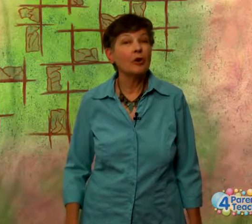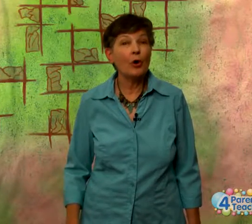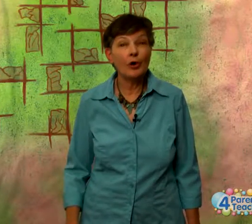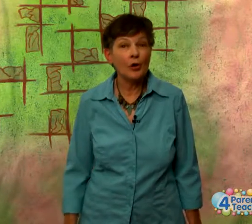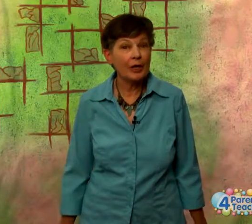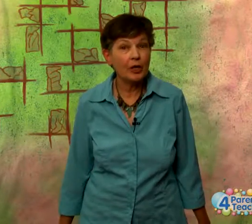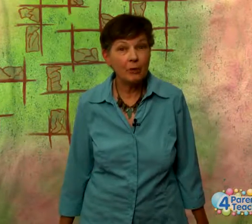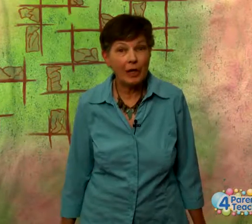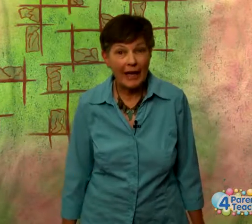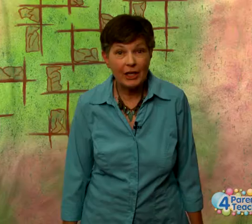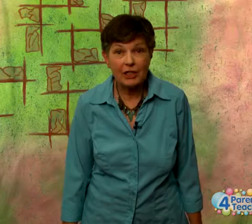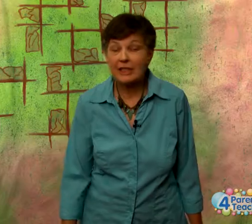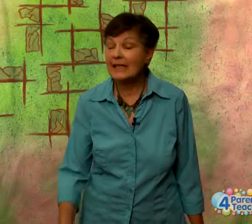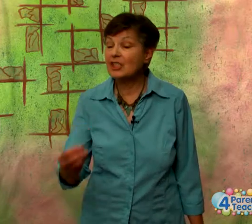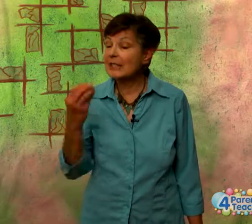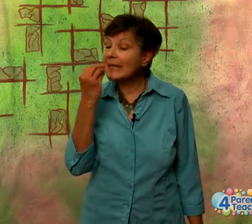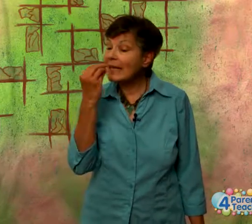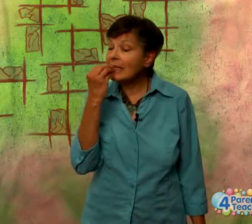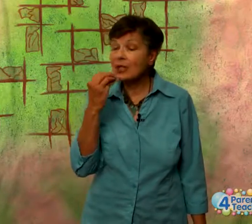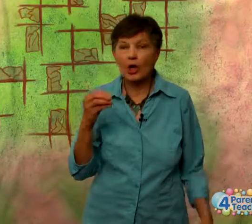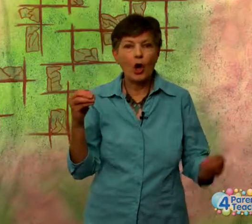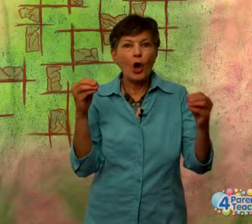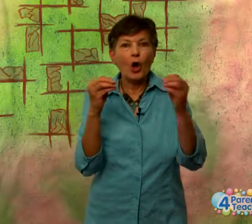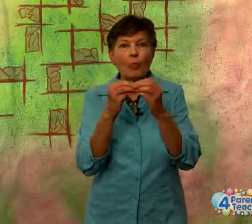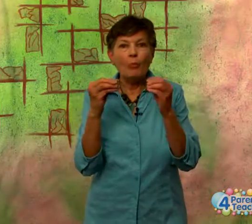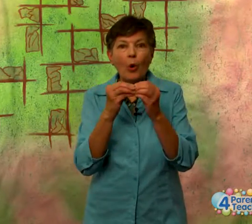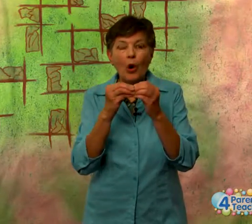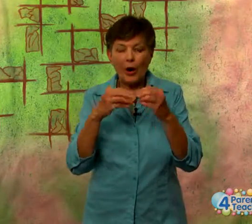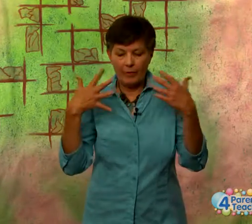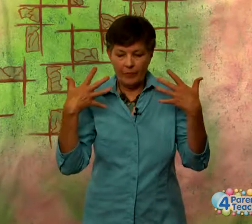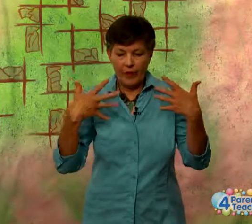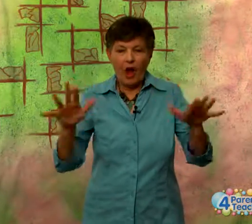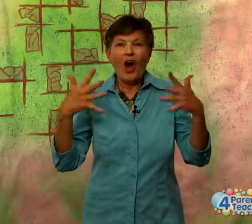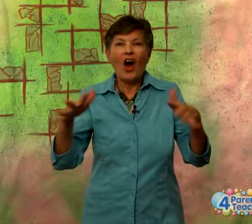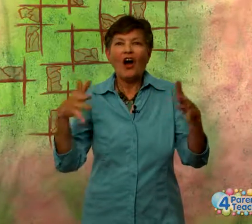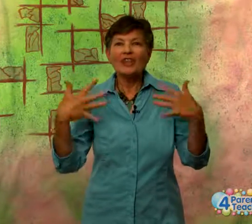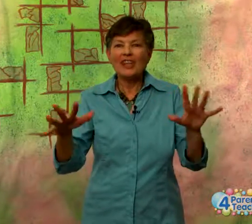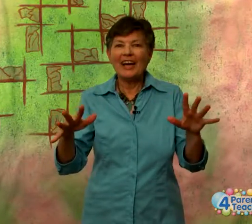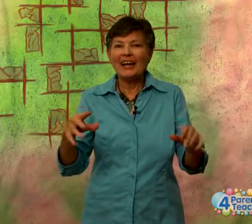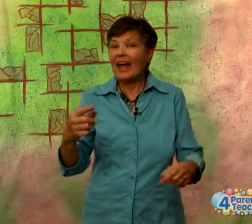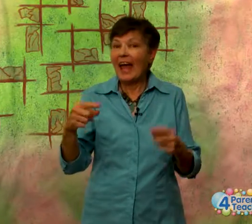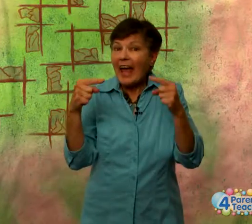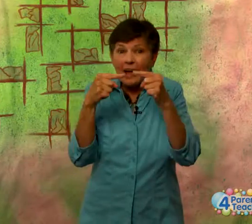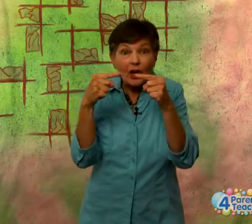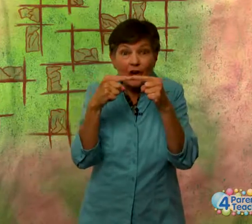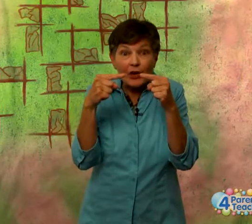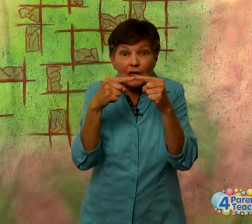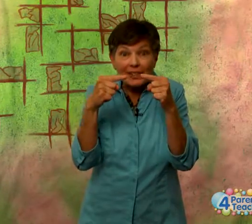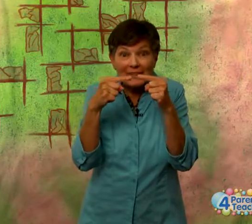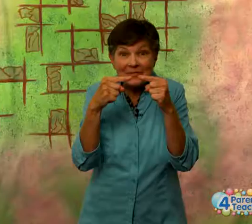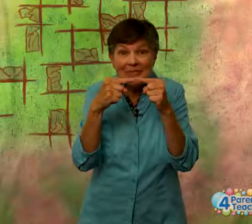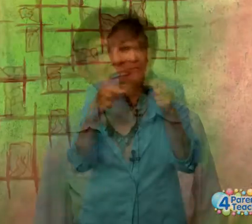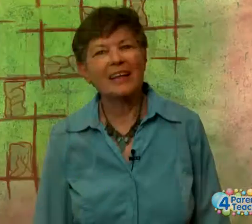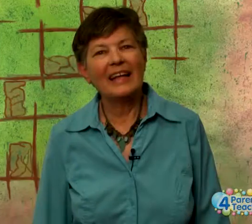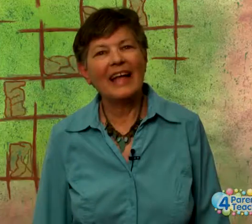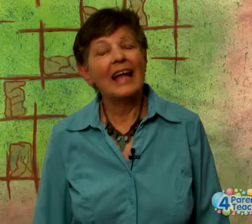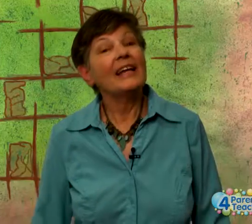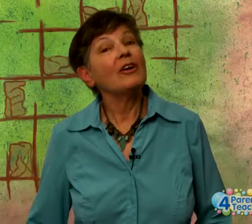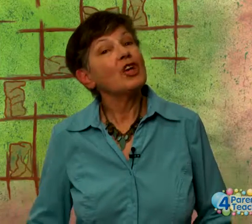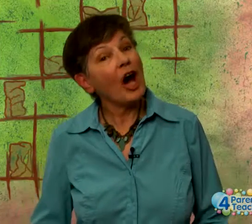promote early communication, such as eat, more, all done, and hurt. Now,